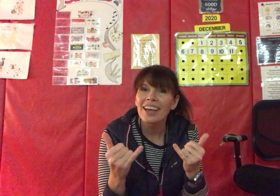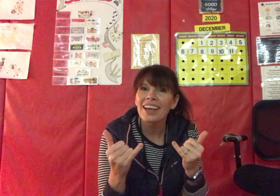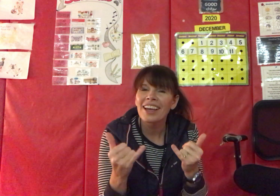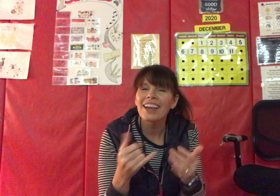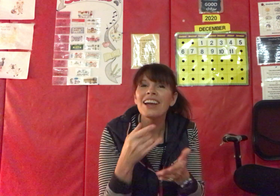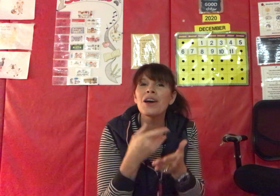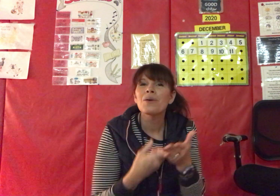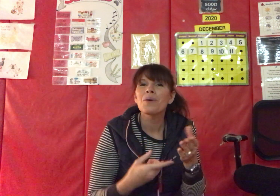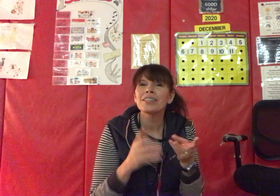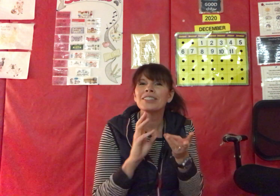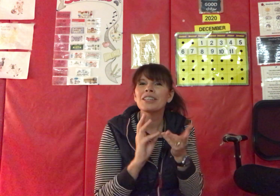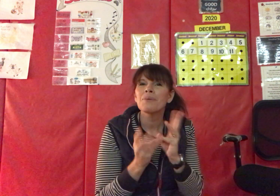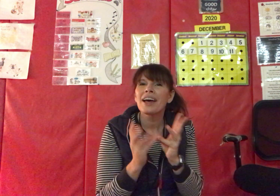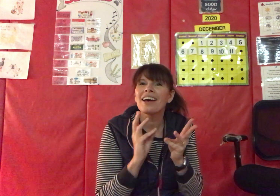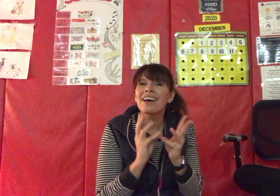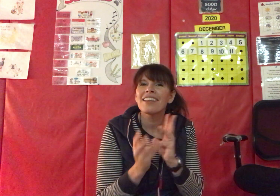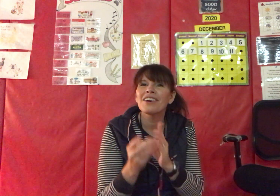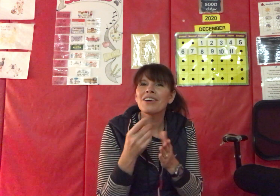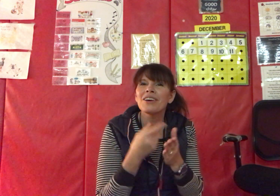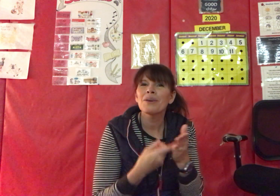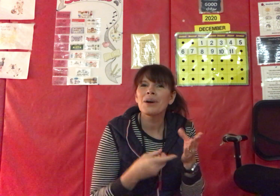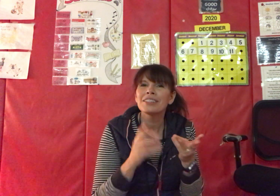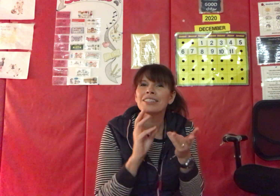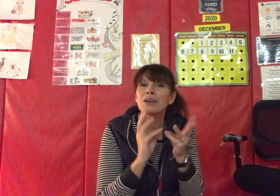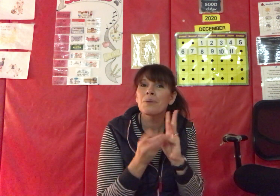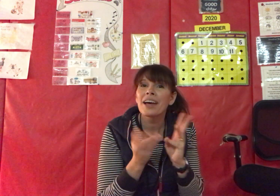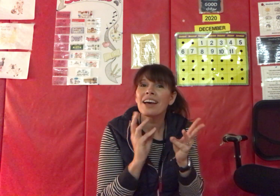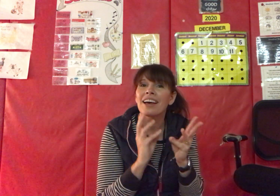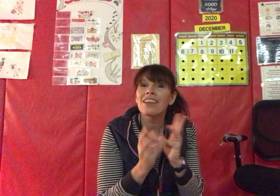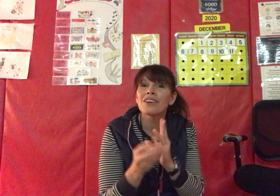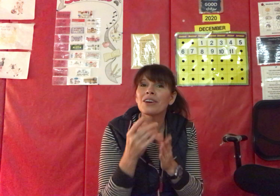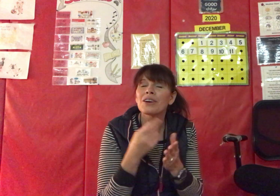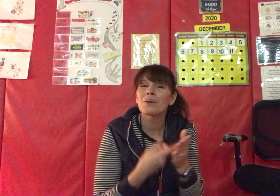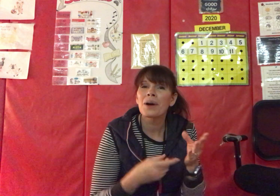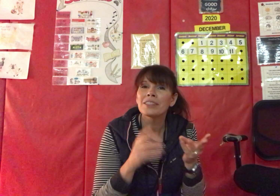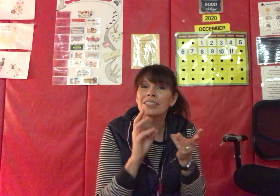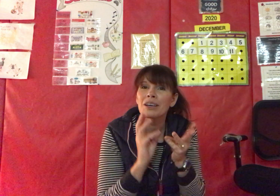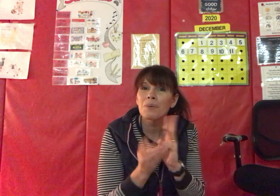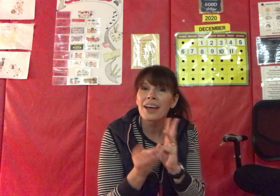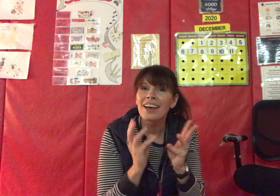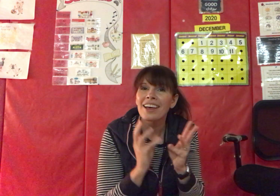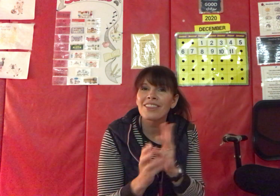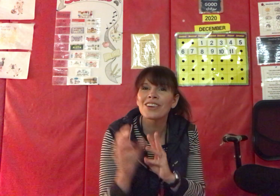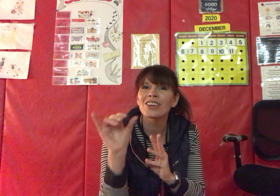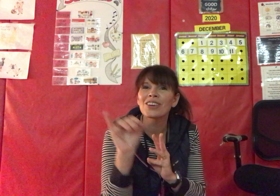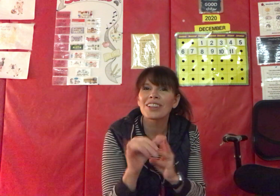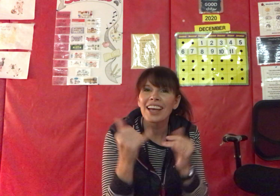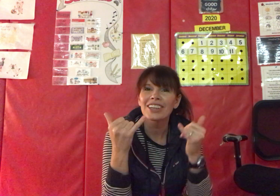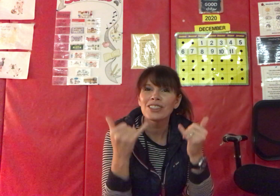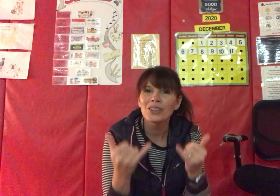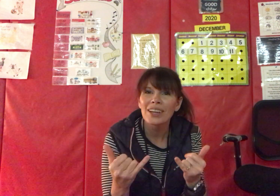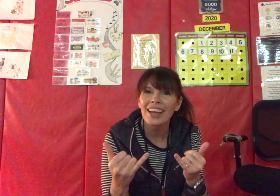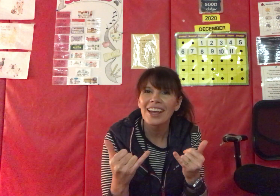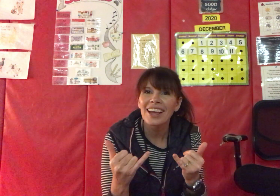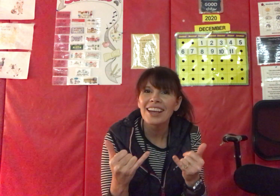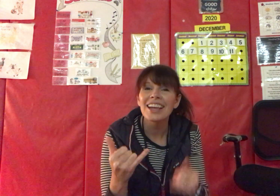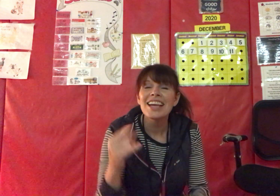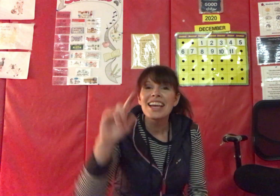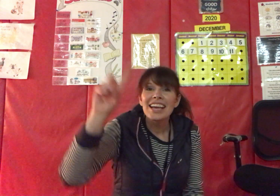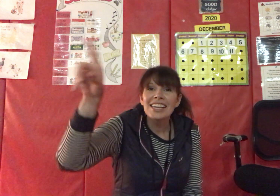today? What's the weather? What's the weather? What's the weather like today? Is